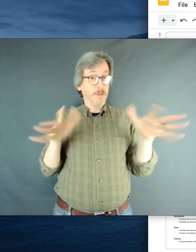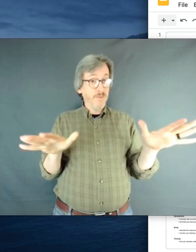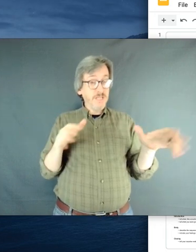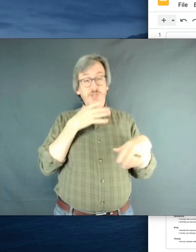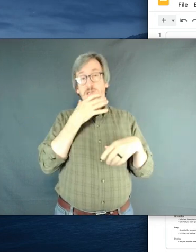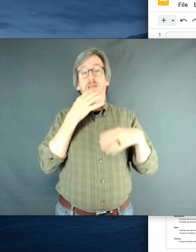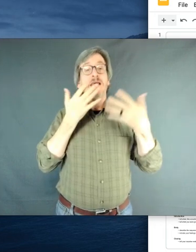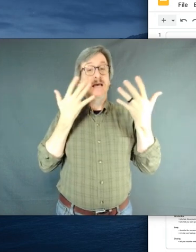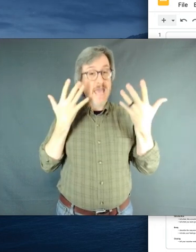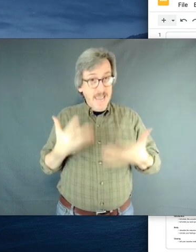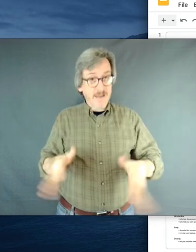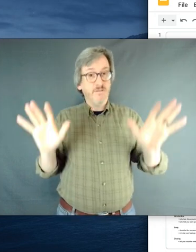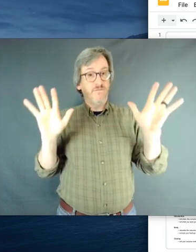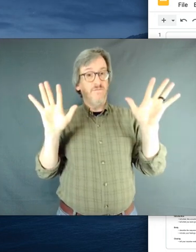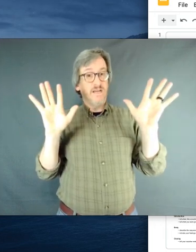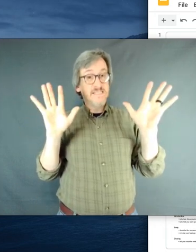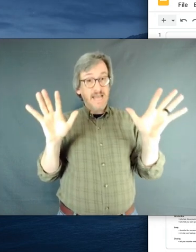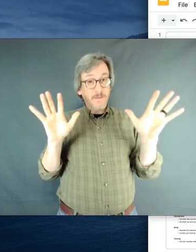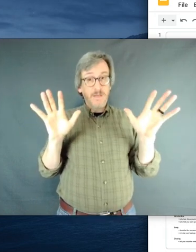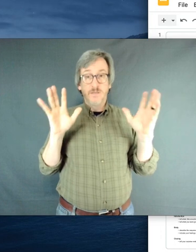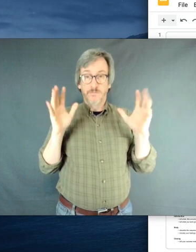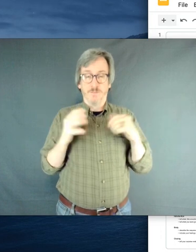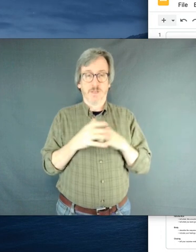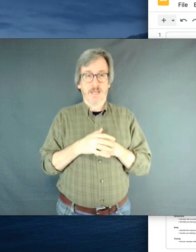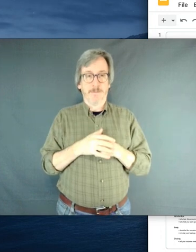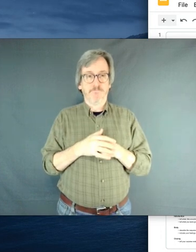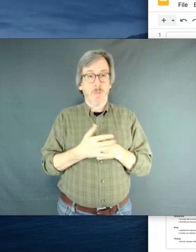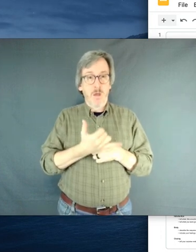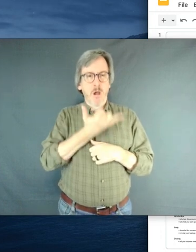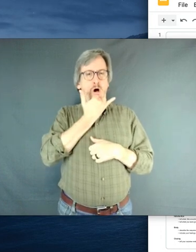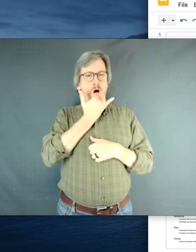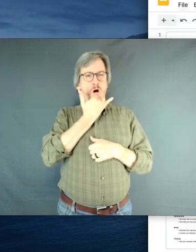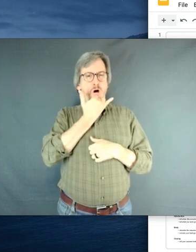Meaning completion, end of a segment, something like that.